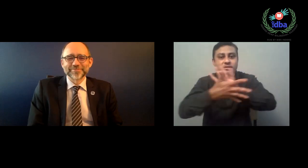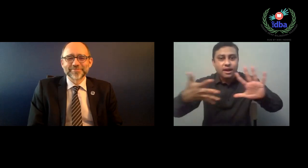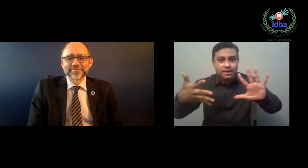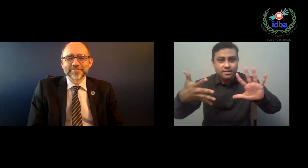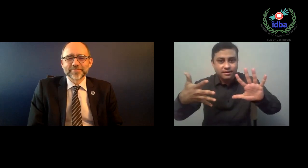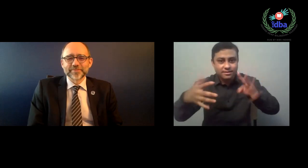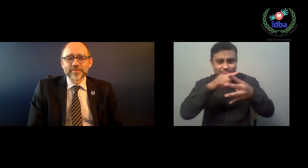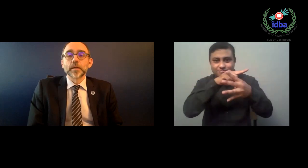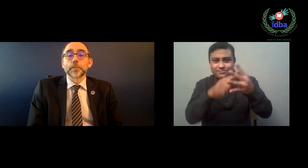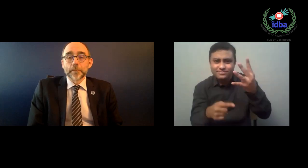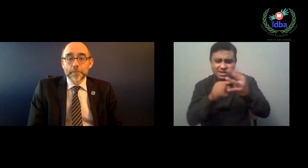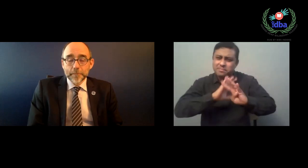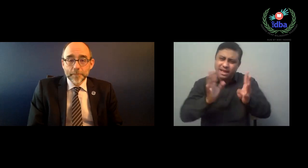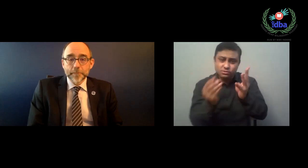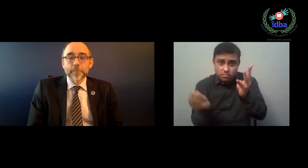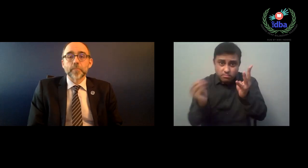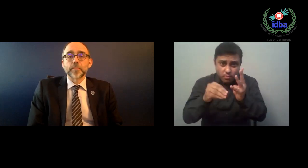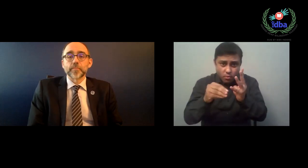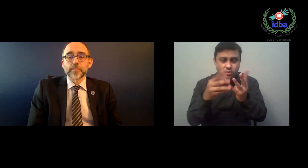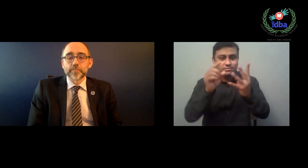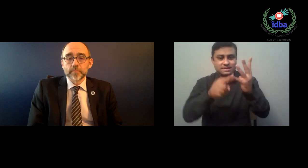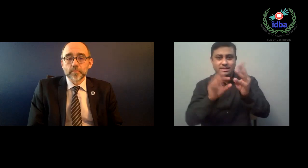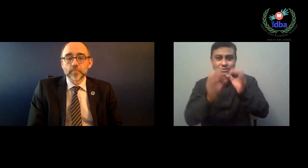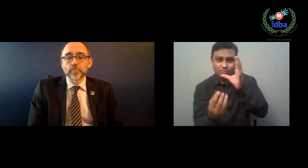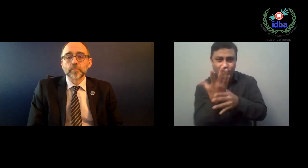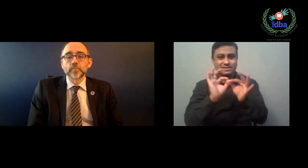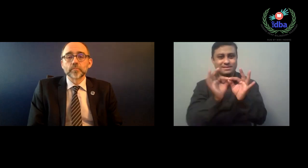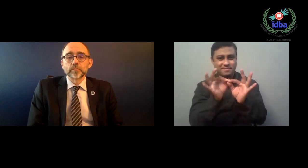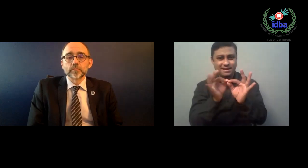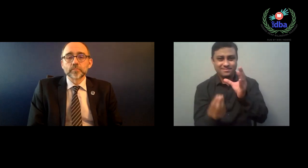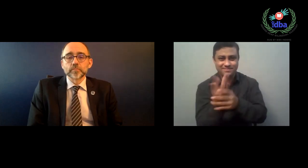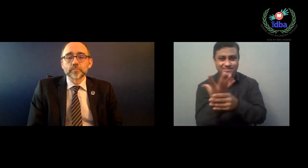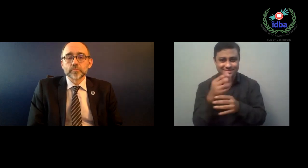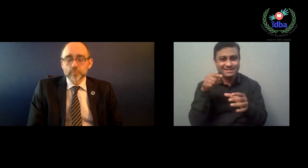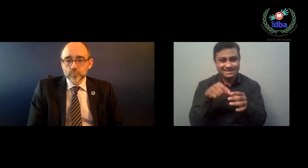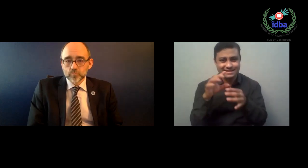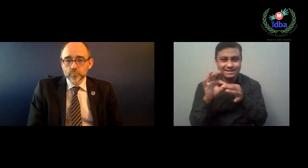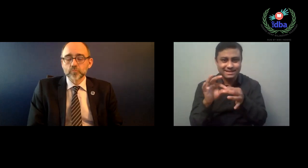And we have ISLIA, that is Interpreters Association.